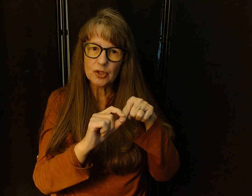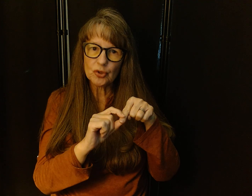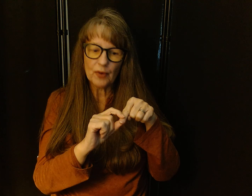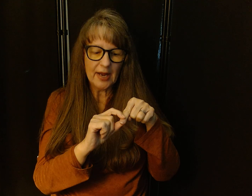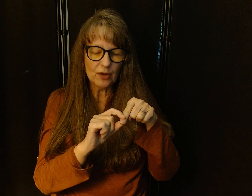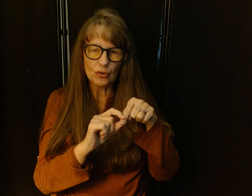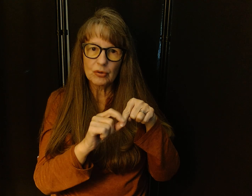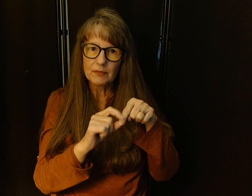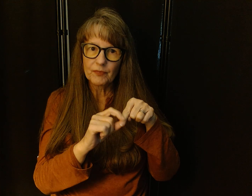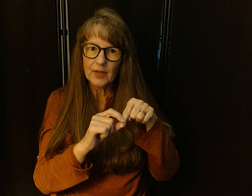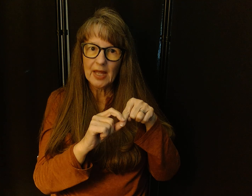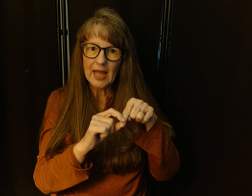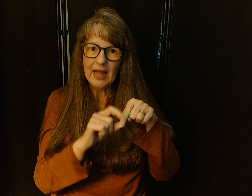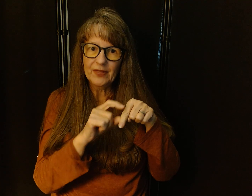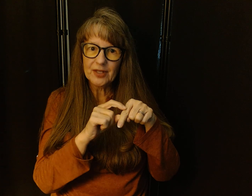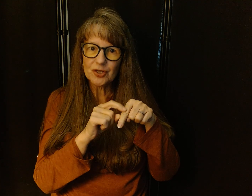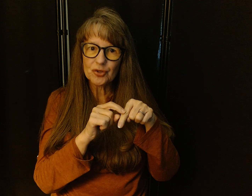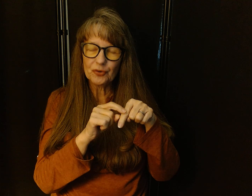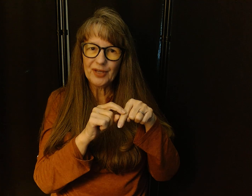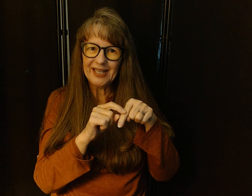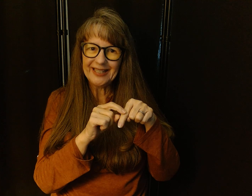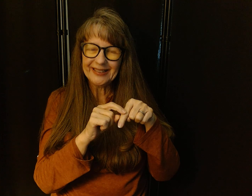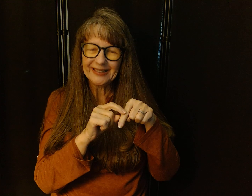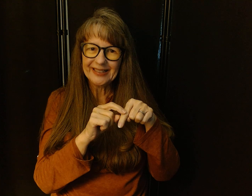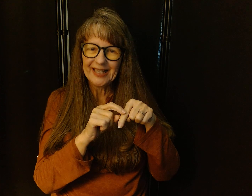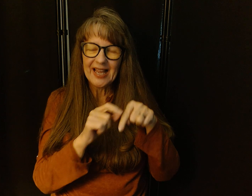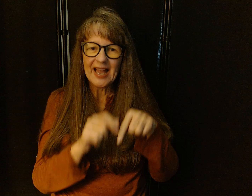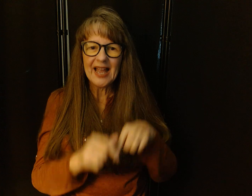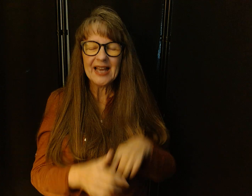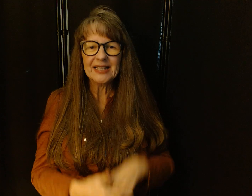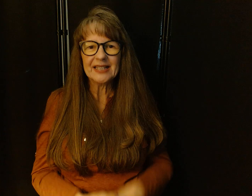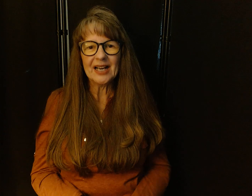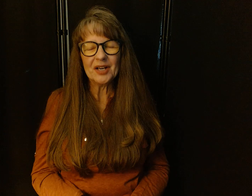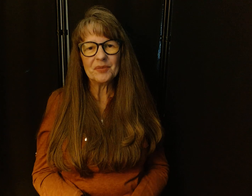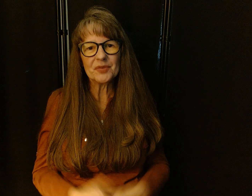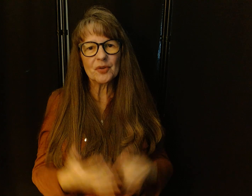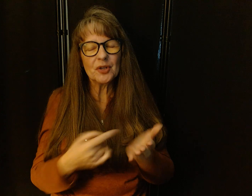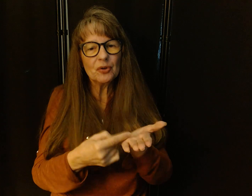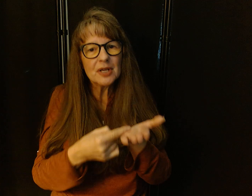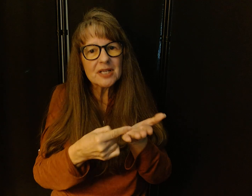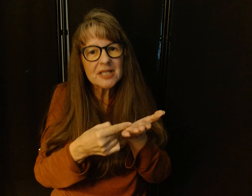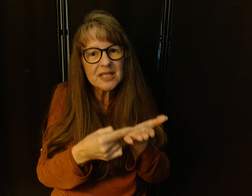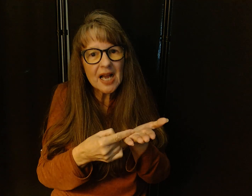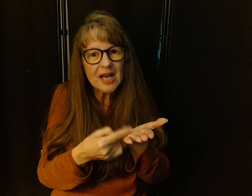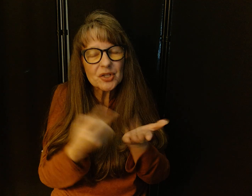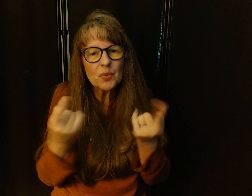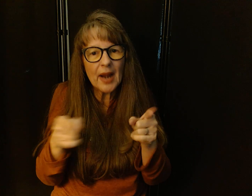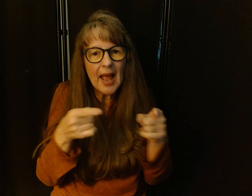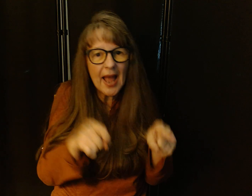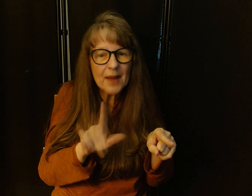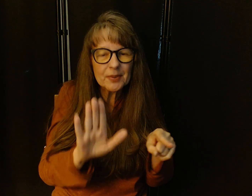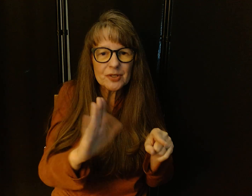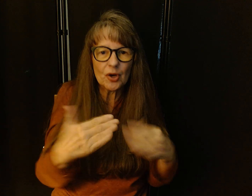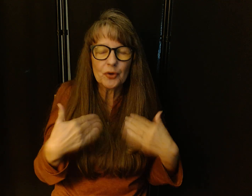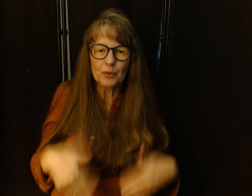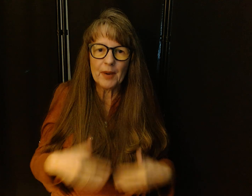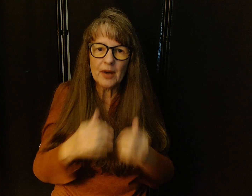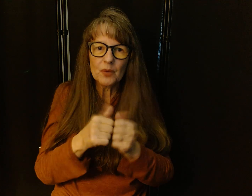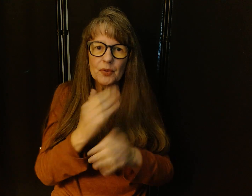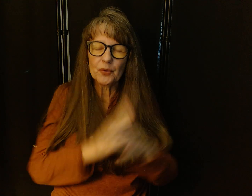your ankle, and this is your knee. And so then you can discuss what happens on your body with your